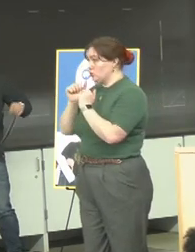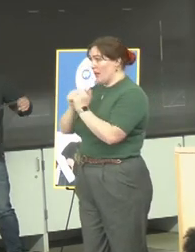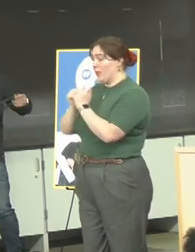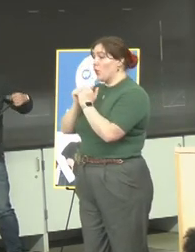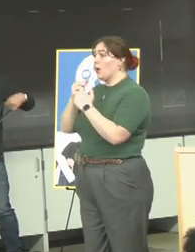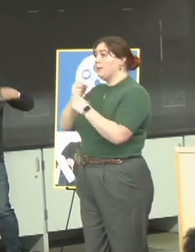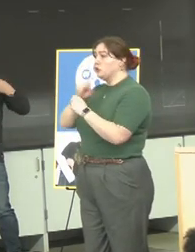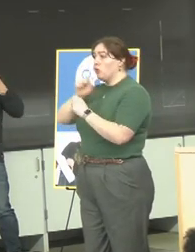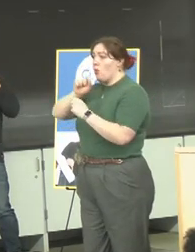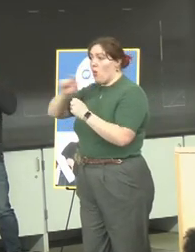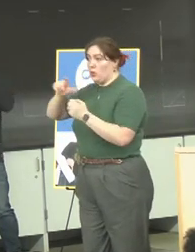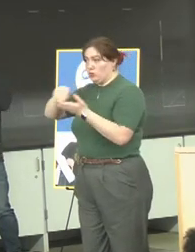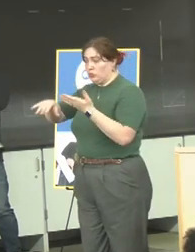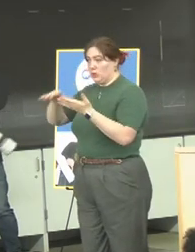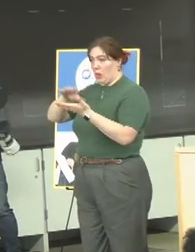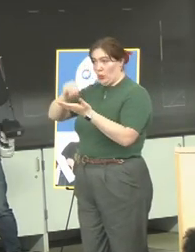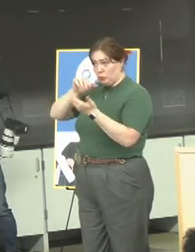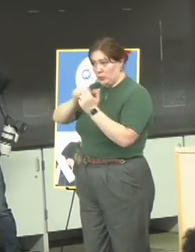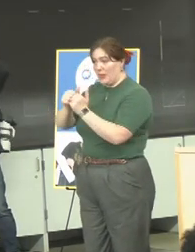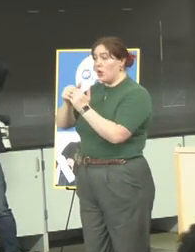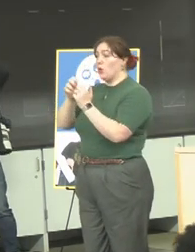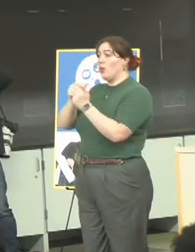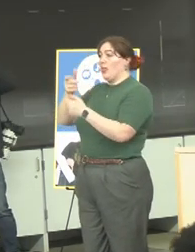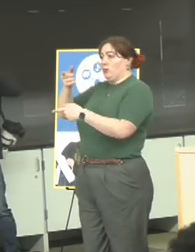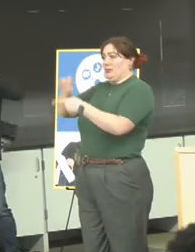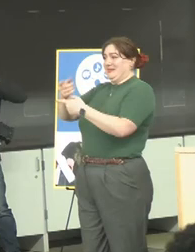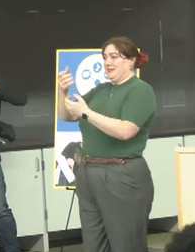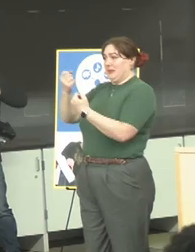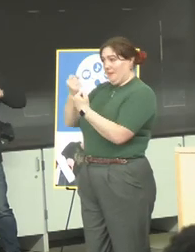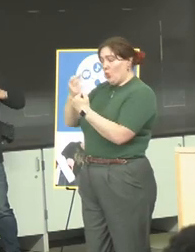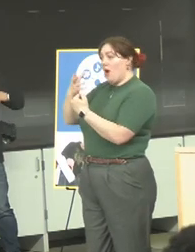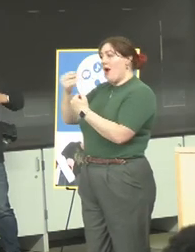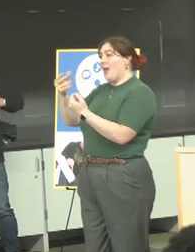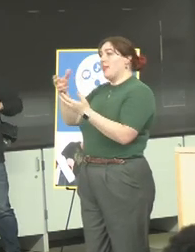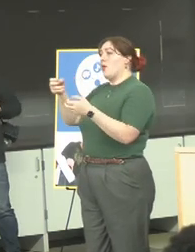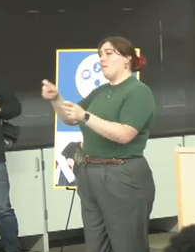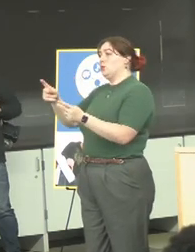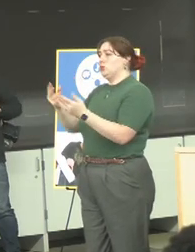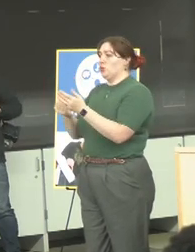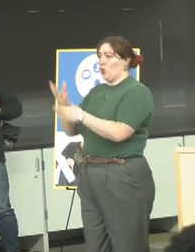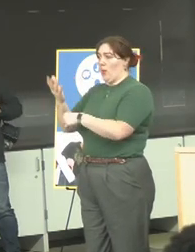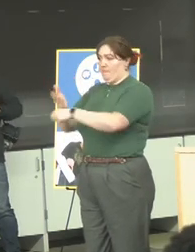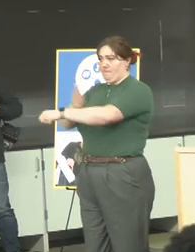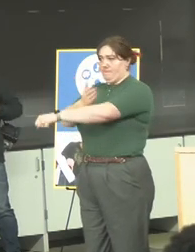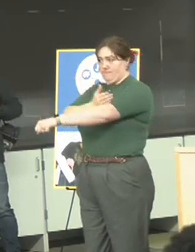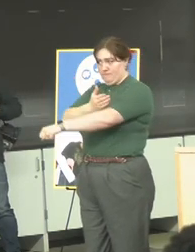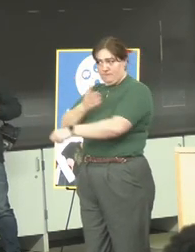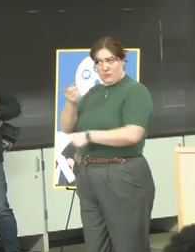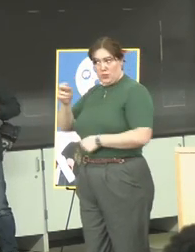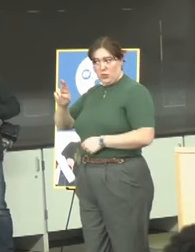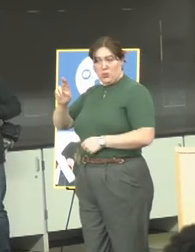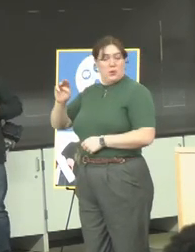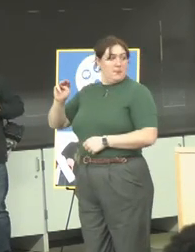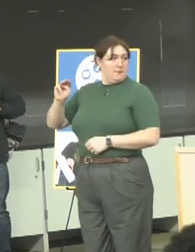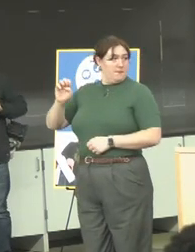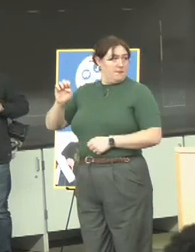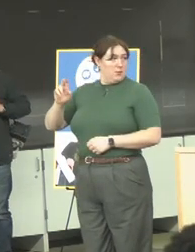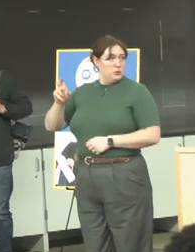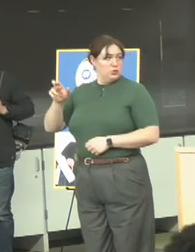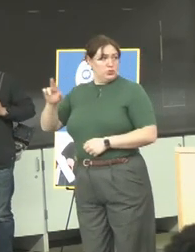students learning together with the supports they need, but also the opportunities to grow. Dr. Mercy, did you want to speak to that?